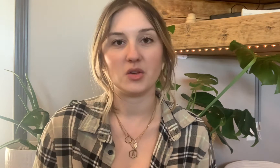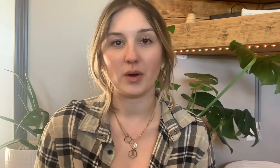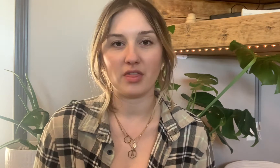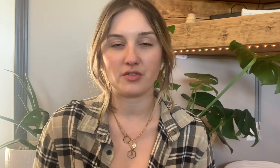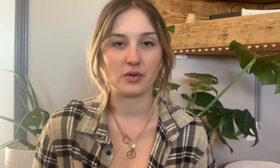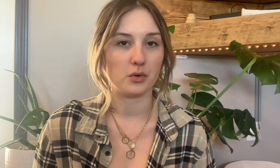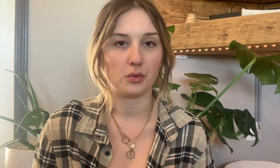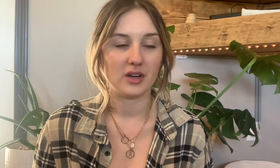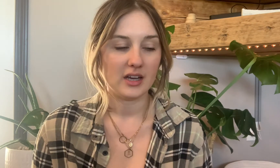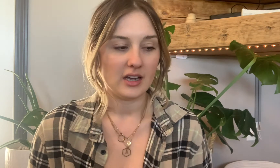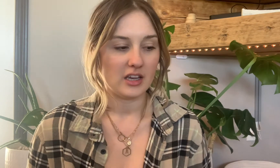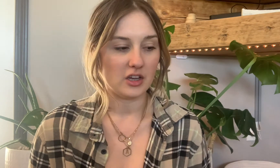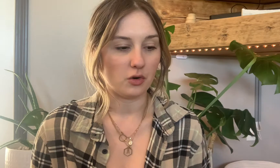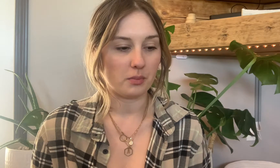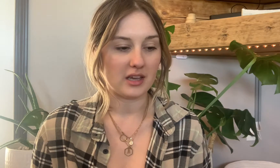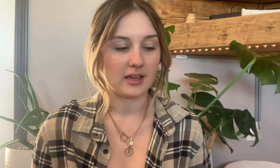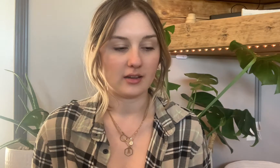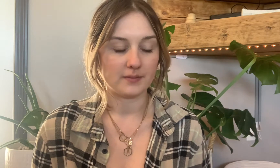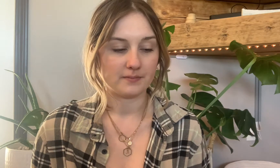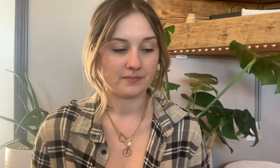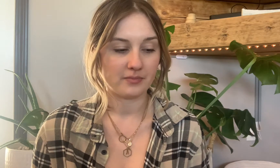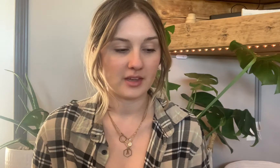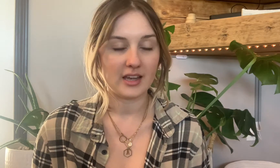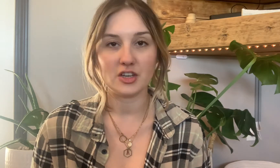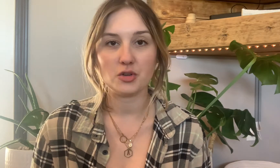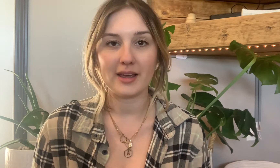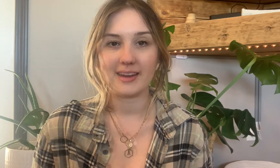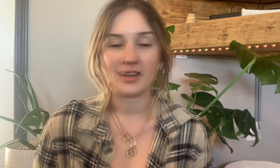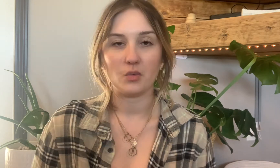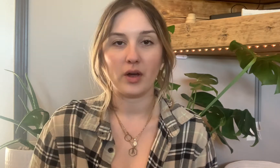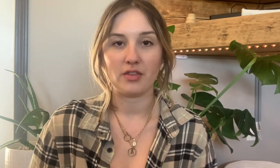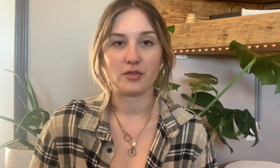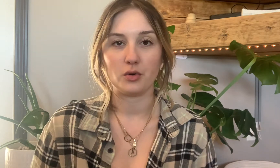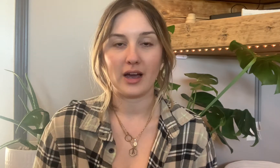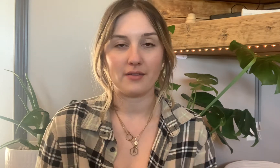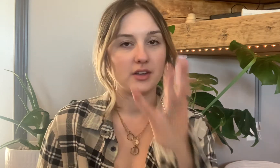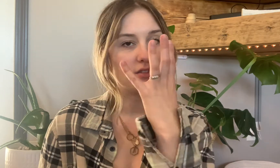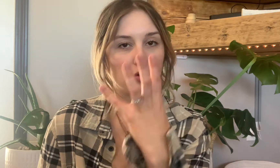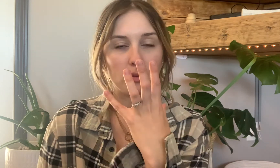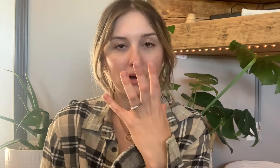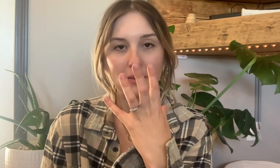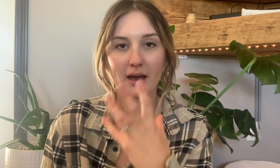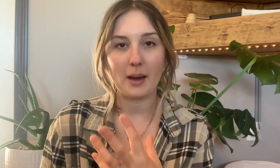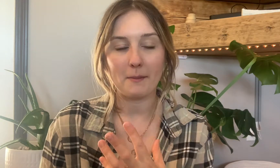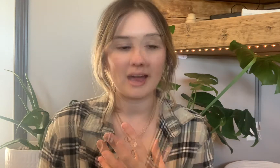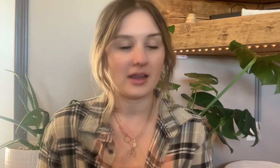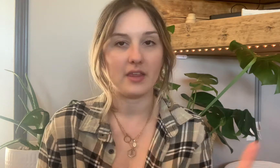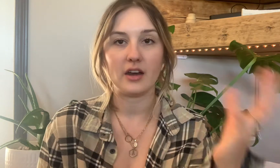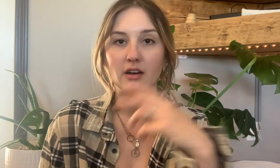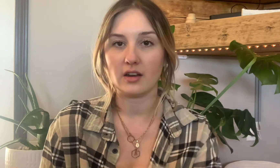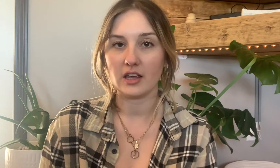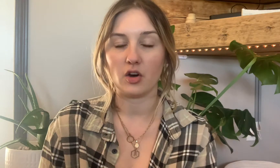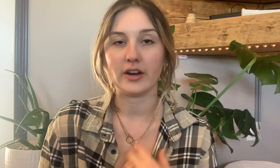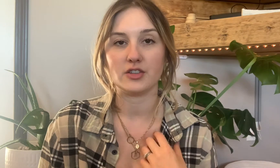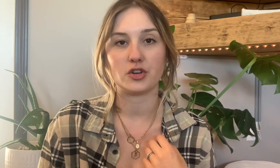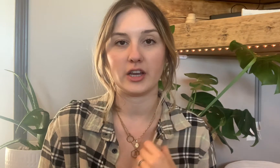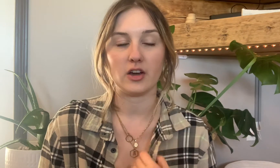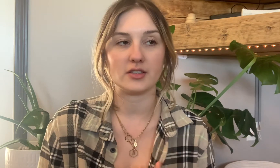went through, being intubated, he went through having a scuba BiPAP mat, and then he got his tracheostomy